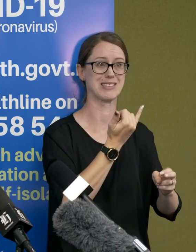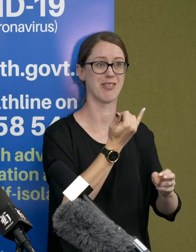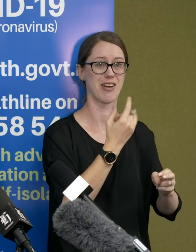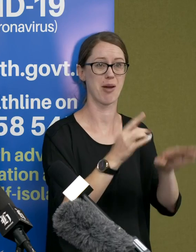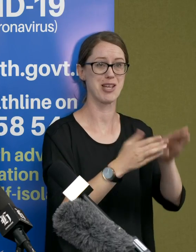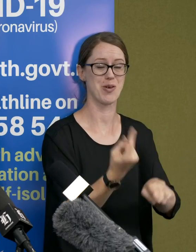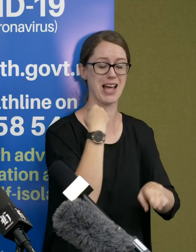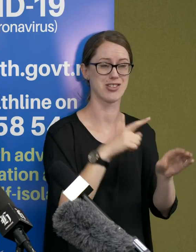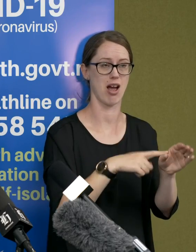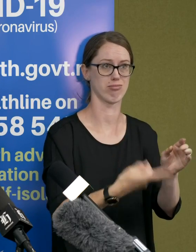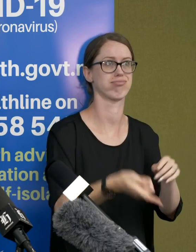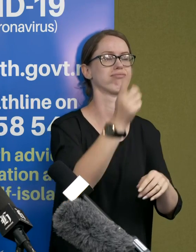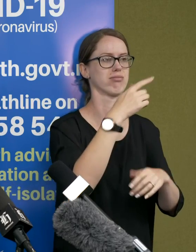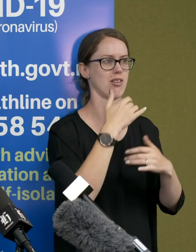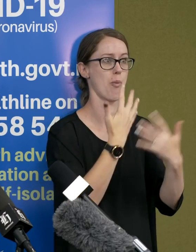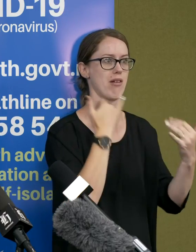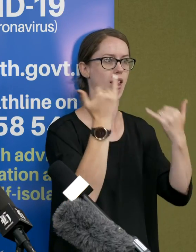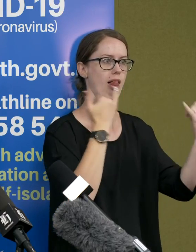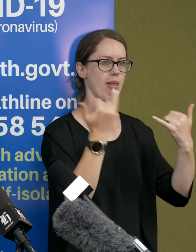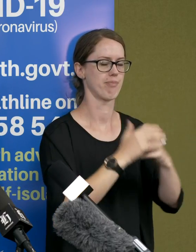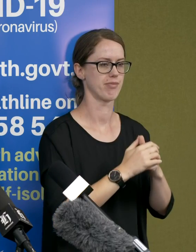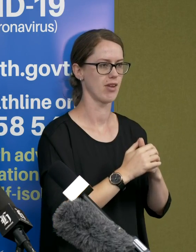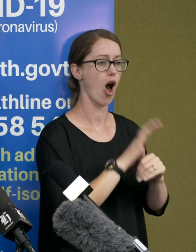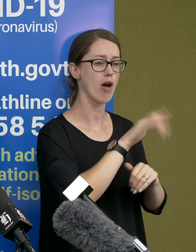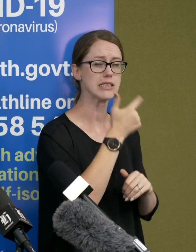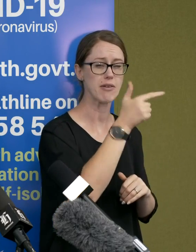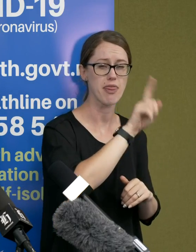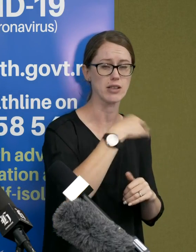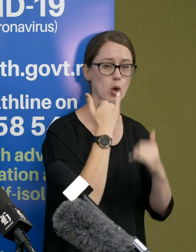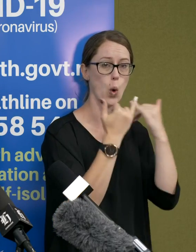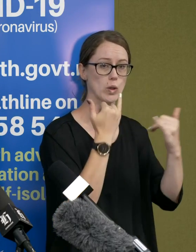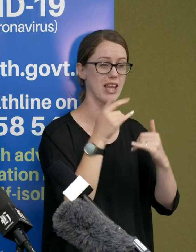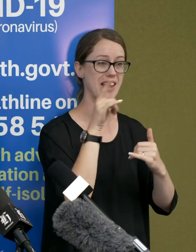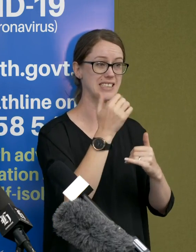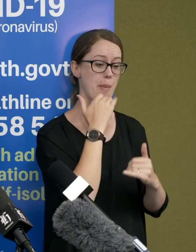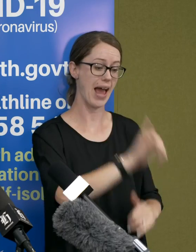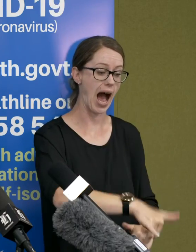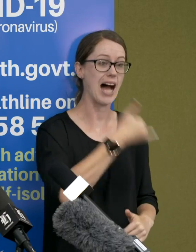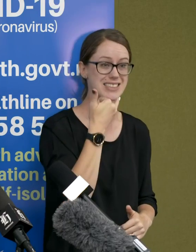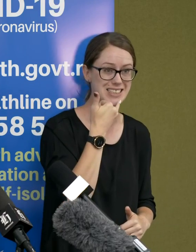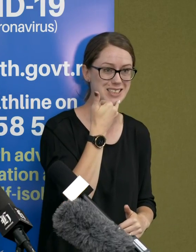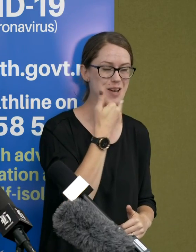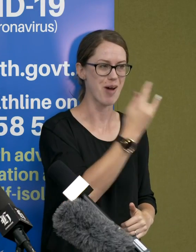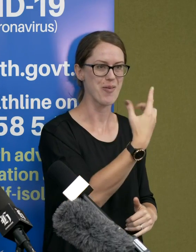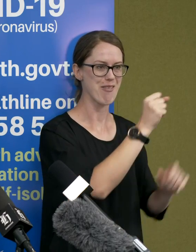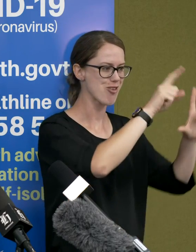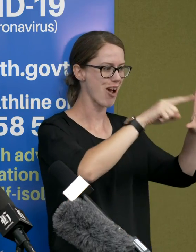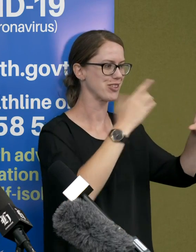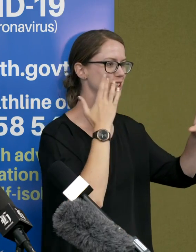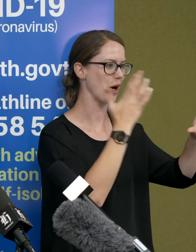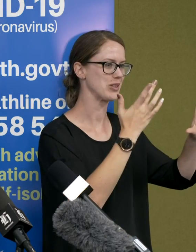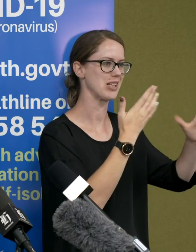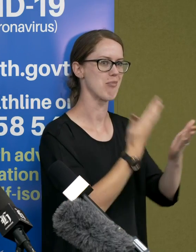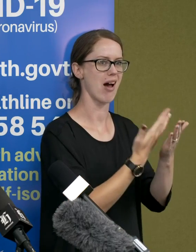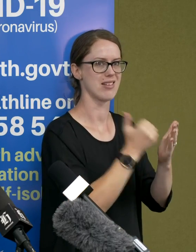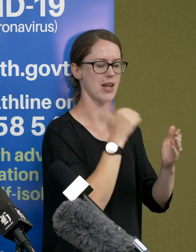same time last year. They answered more than 7,000 calls. That's the number they answered. But we have a graph that shows the huge spike in